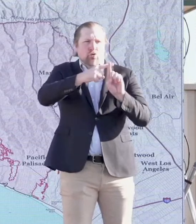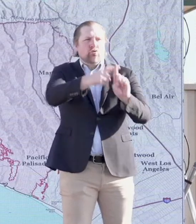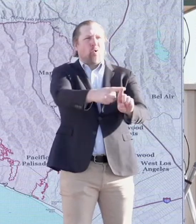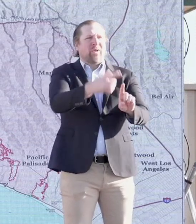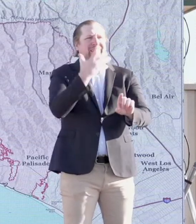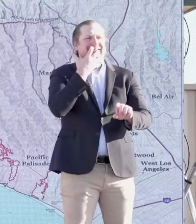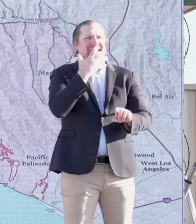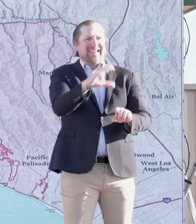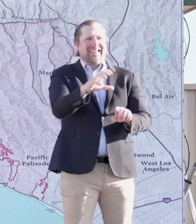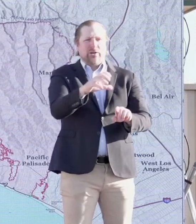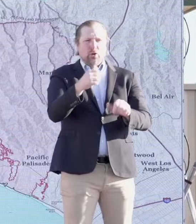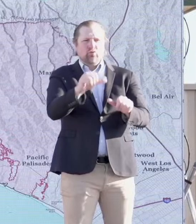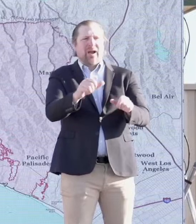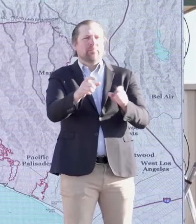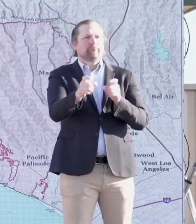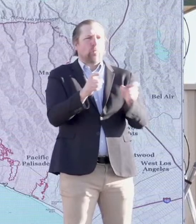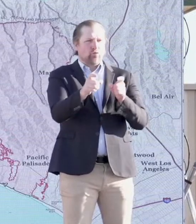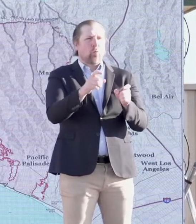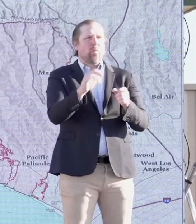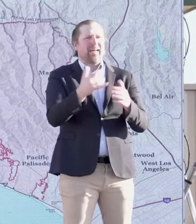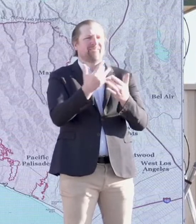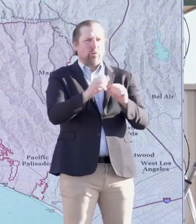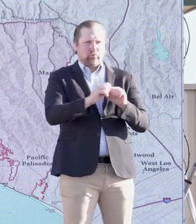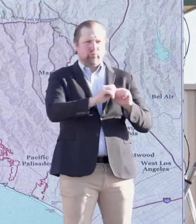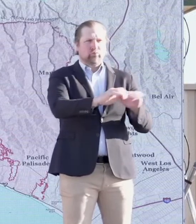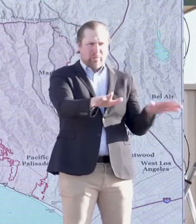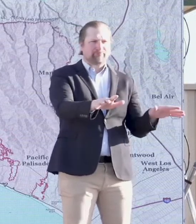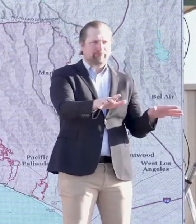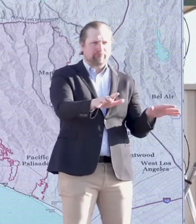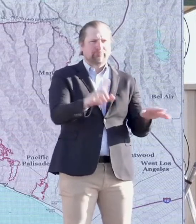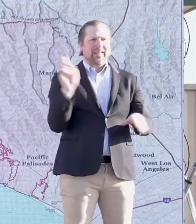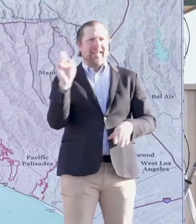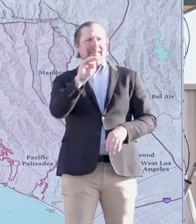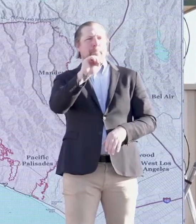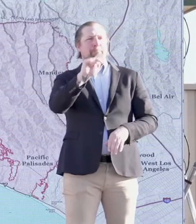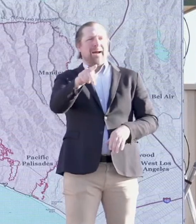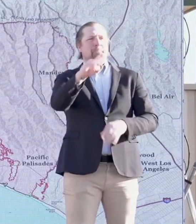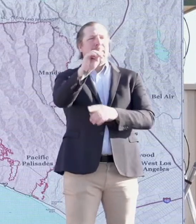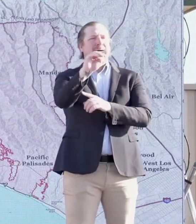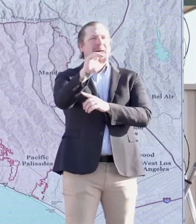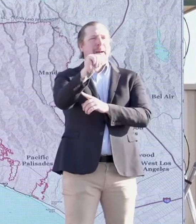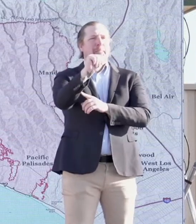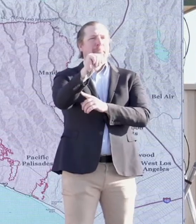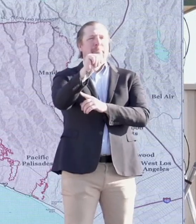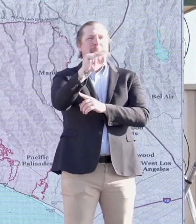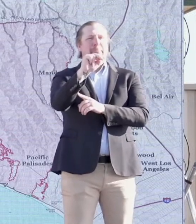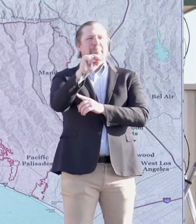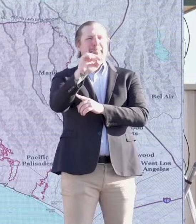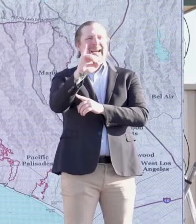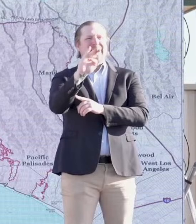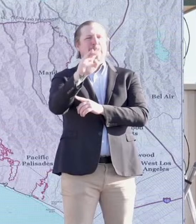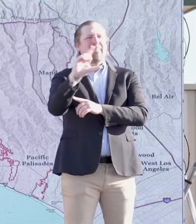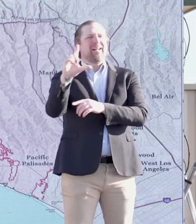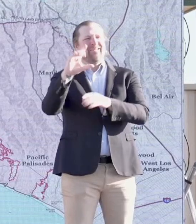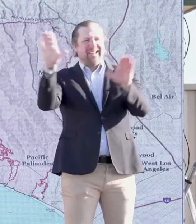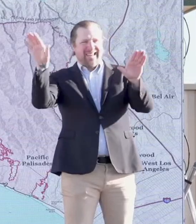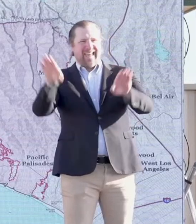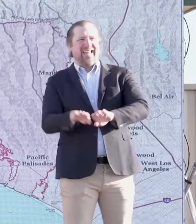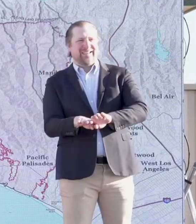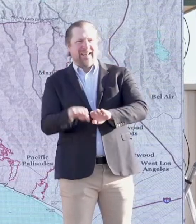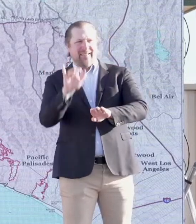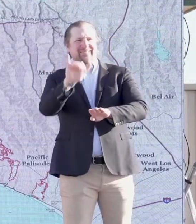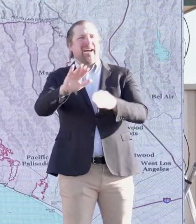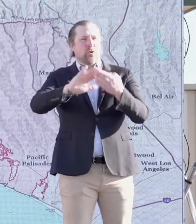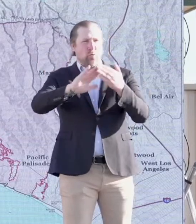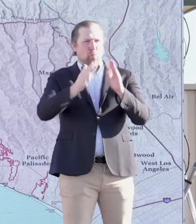and get deeper and deeper inside. If you look over on the right side of our map where Mandeville Canyon is, we still have resources in that community and along the fire's